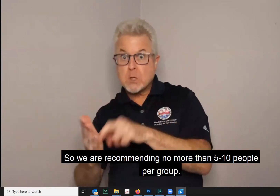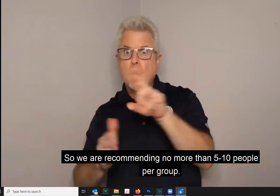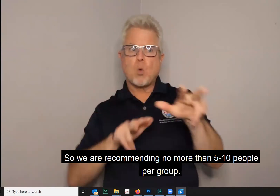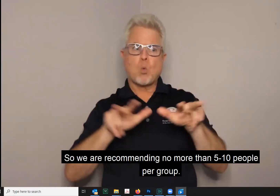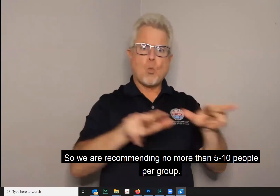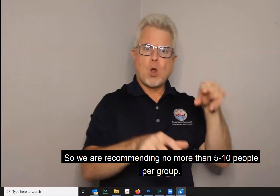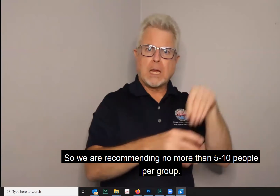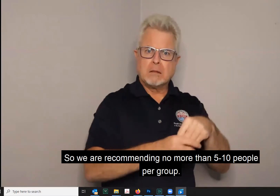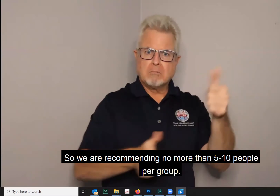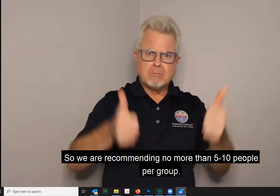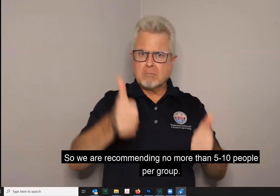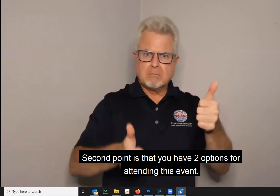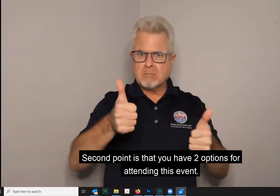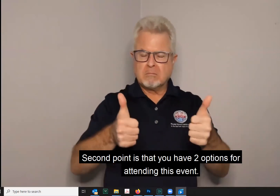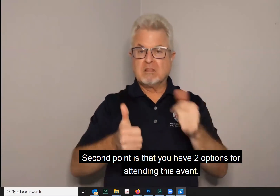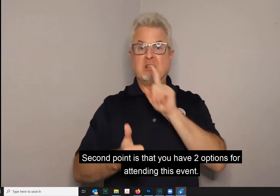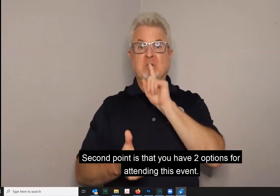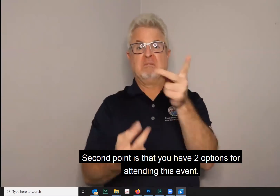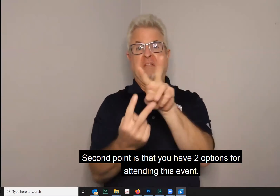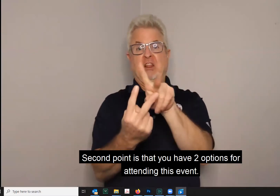are recommending no more than 5 to 10 people per group.